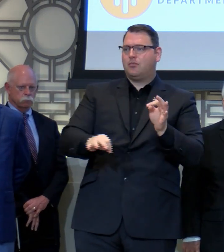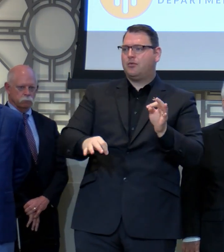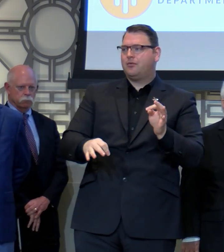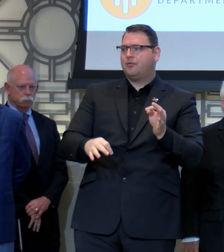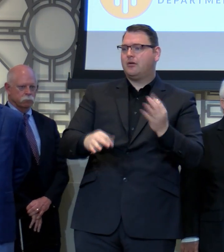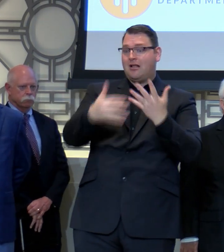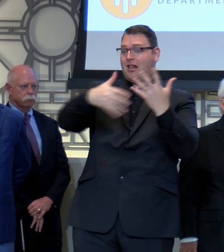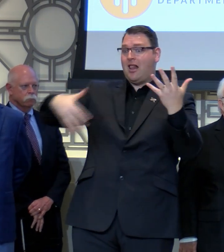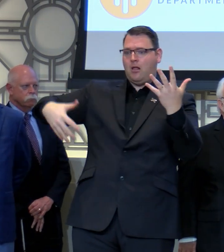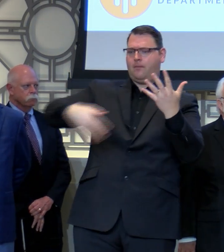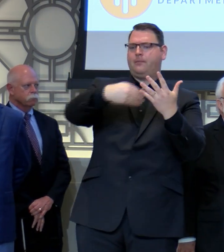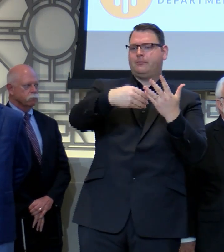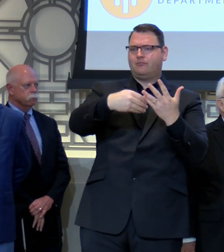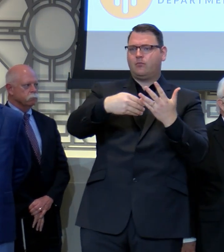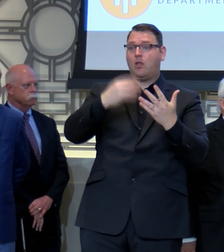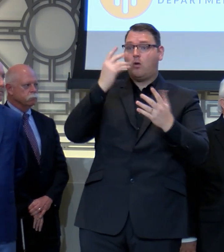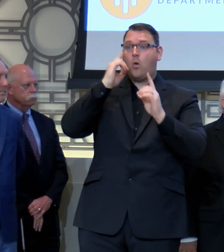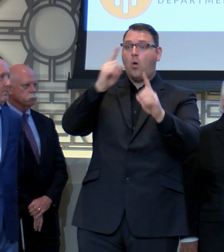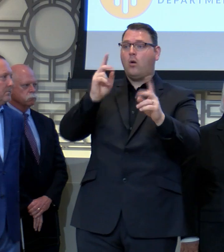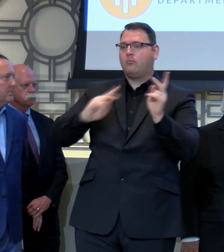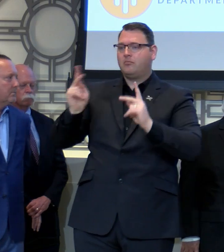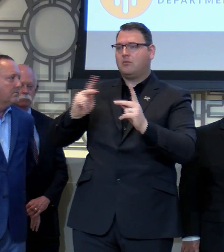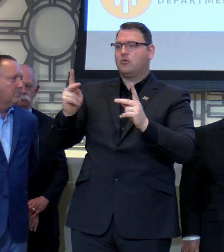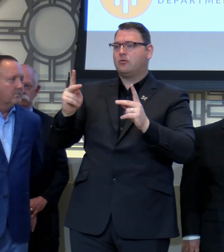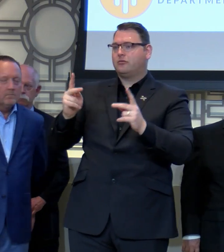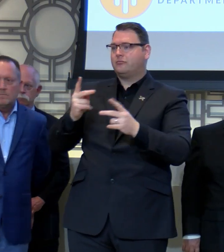them safe while they do it. Okay?